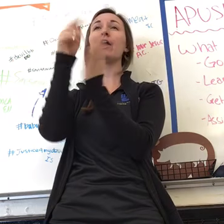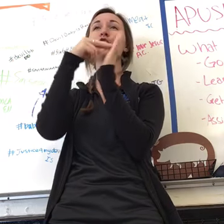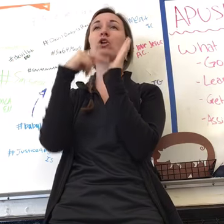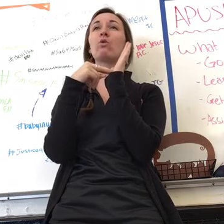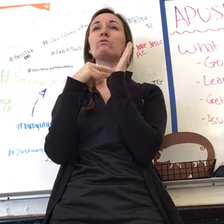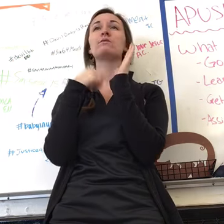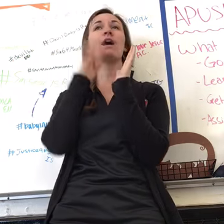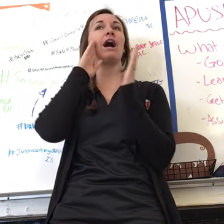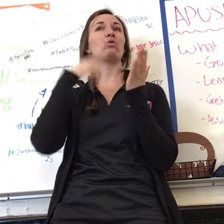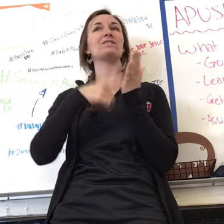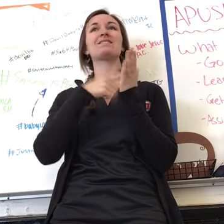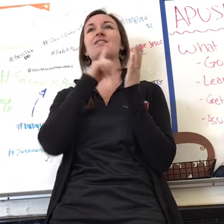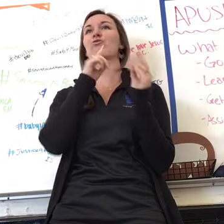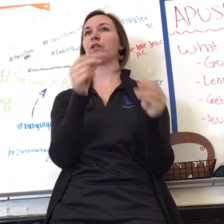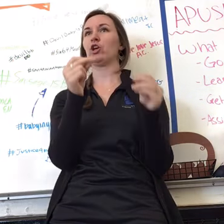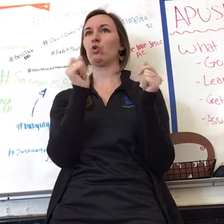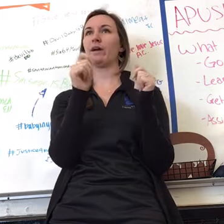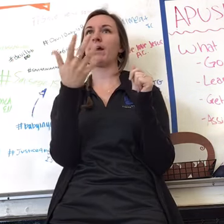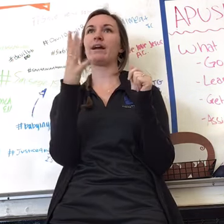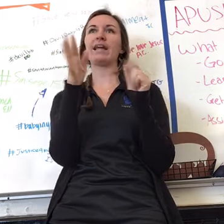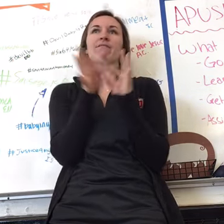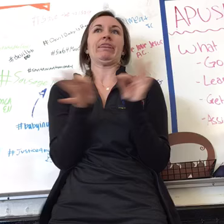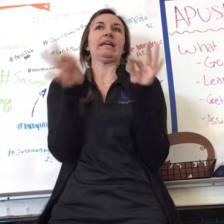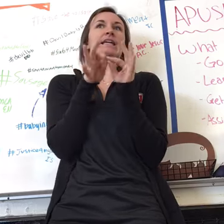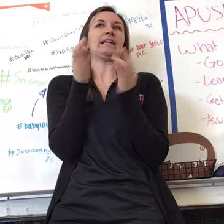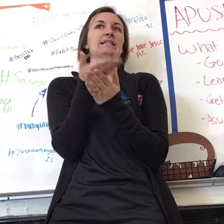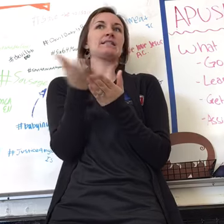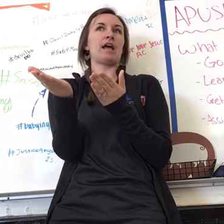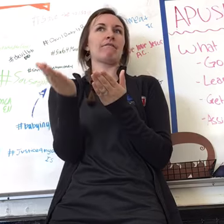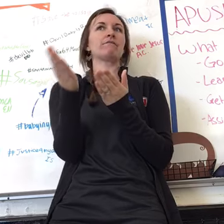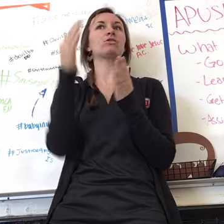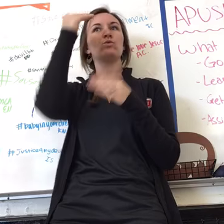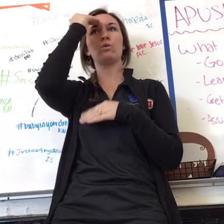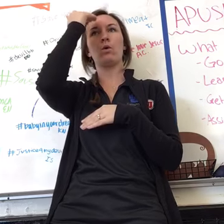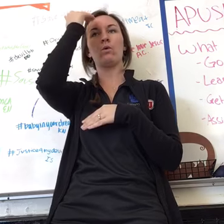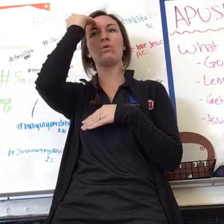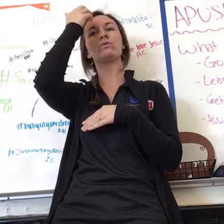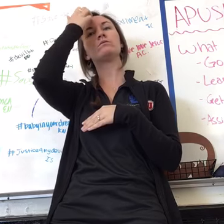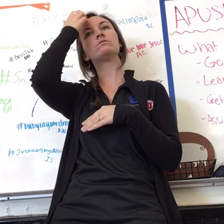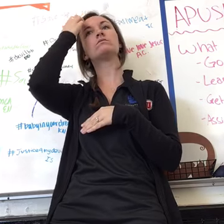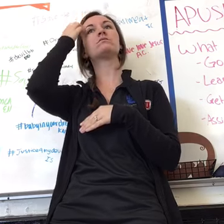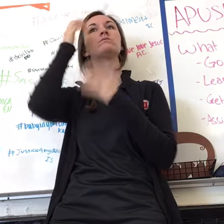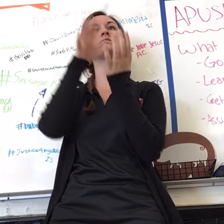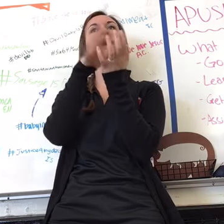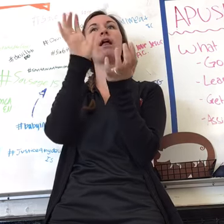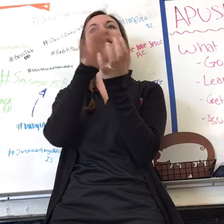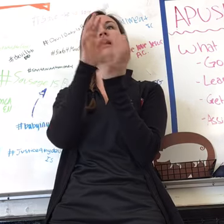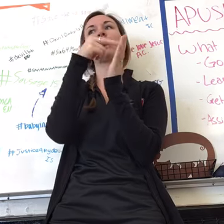cover really quick on kind of the key stuff that I would know from your Alligator Notes.